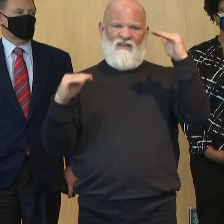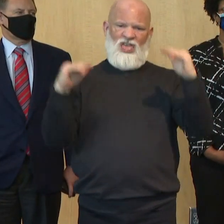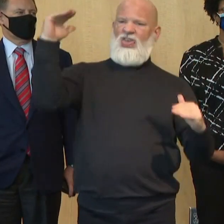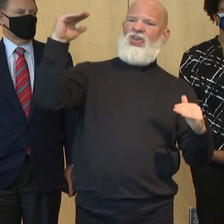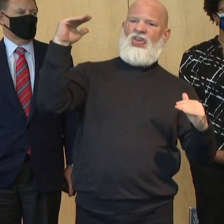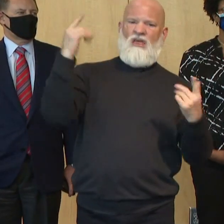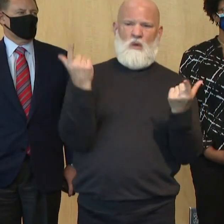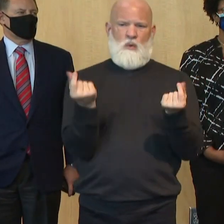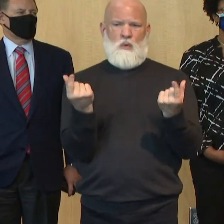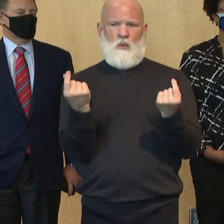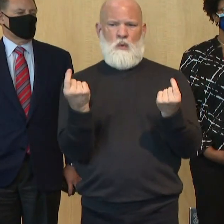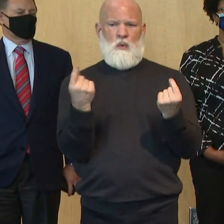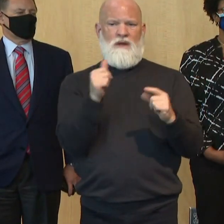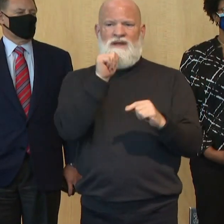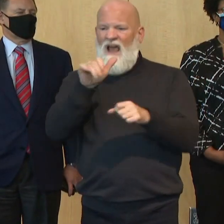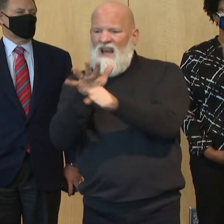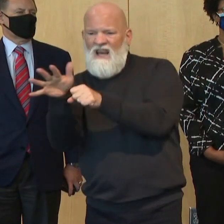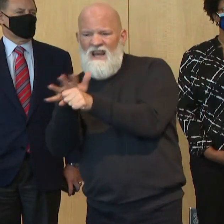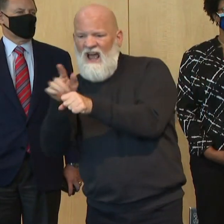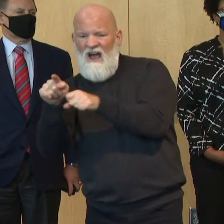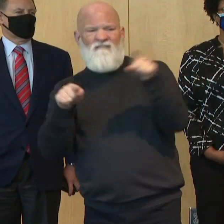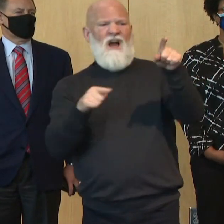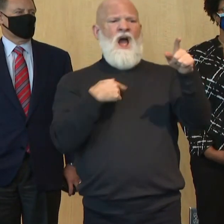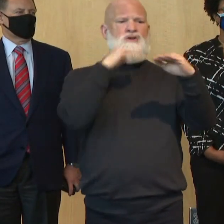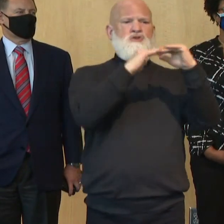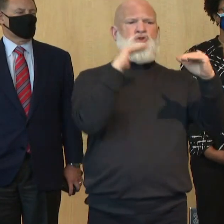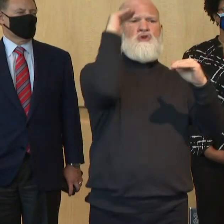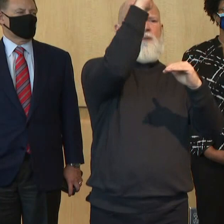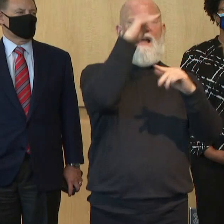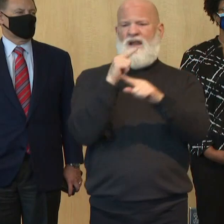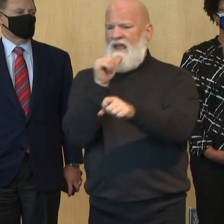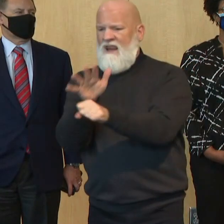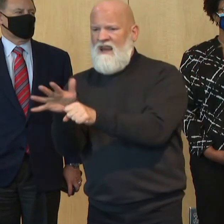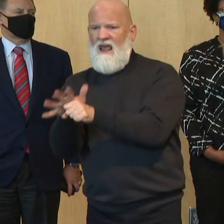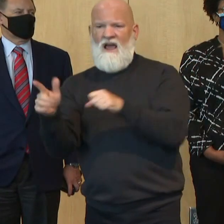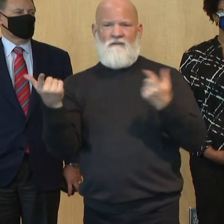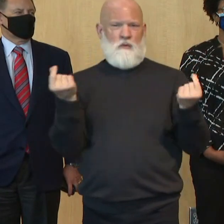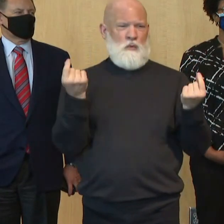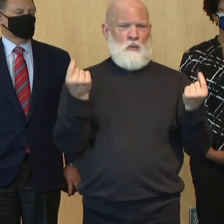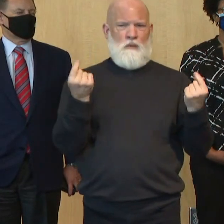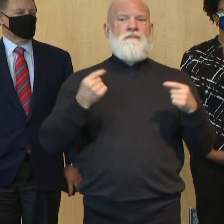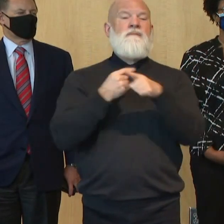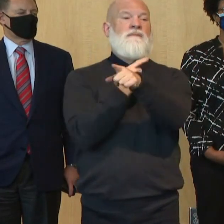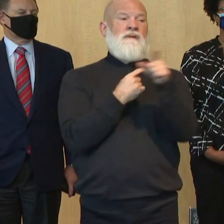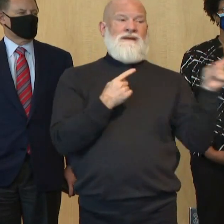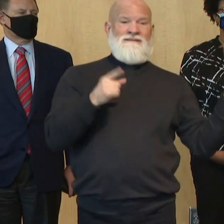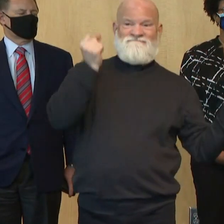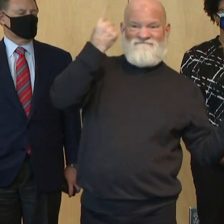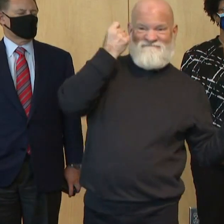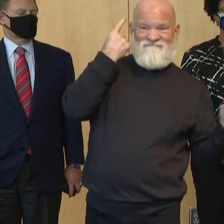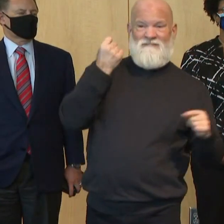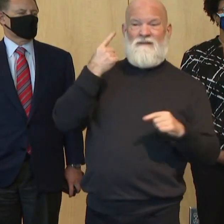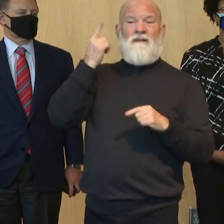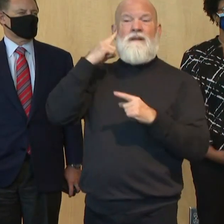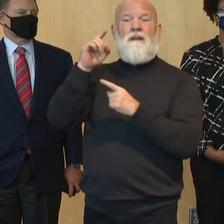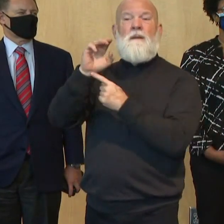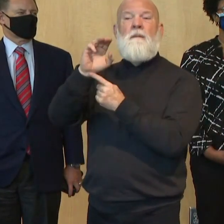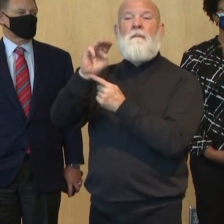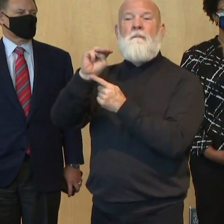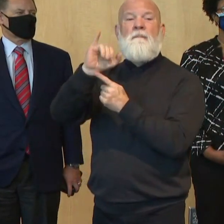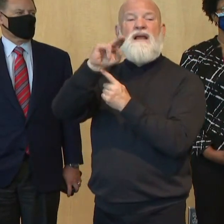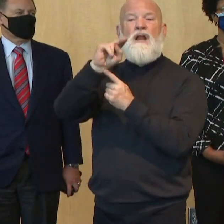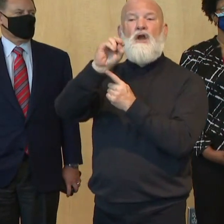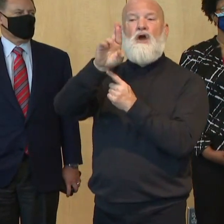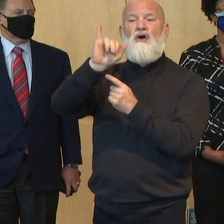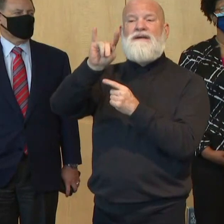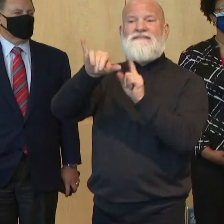vaccine availability, but also obviously hesitancy in the minority community. I mean, we've been focused on this for a long time now, and